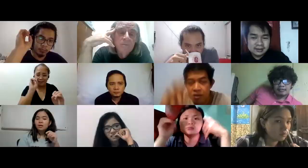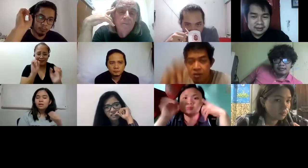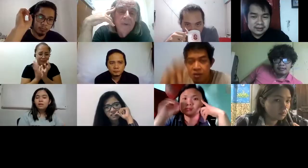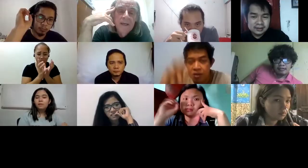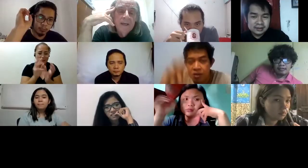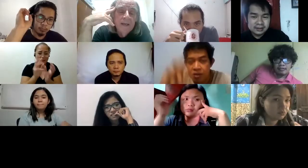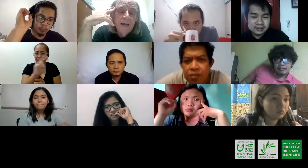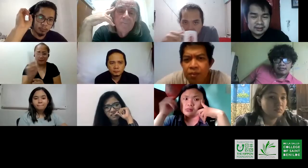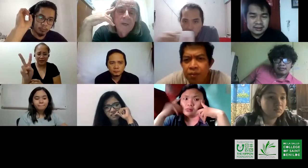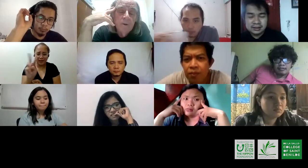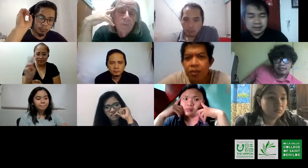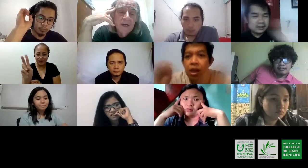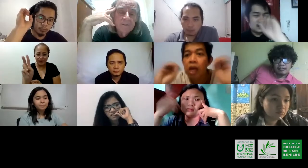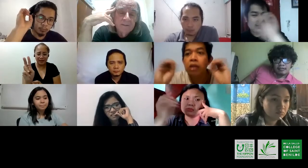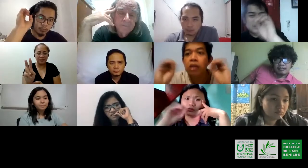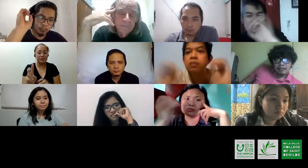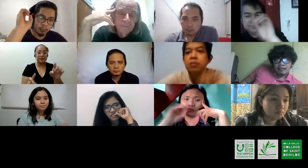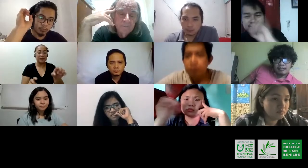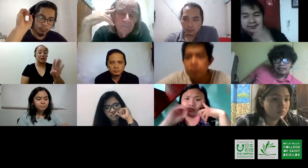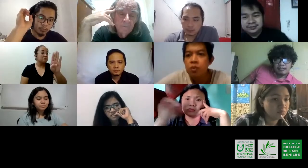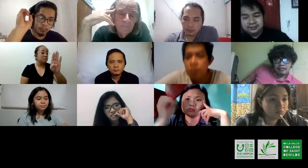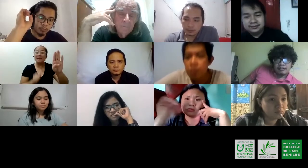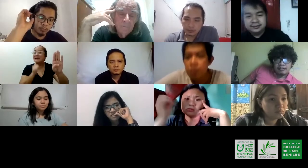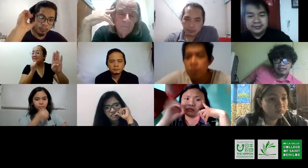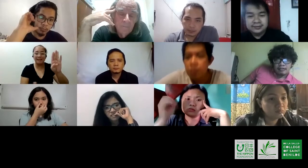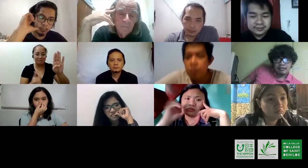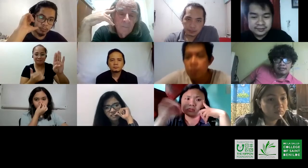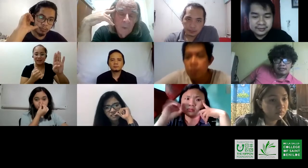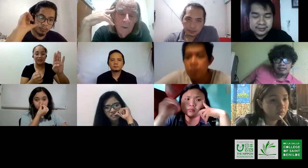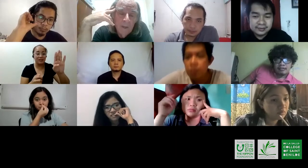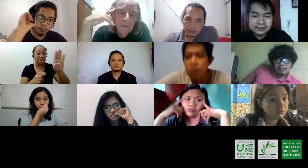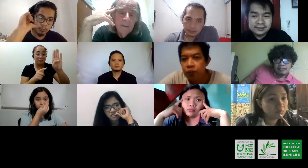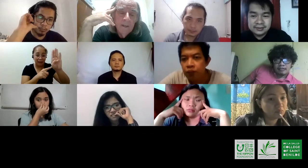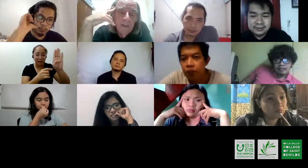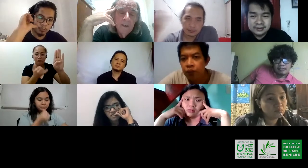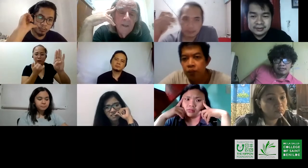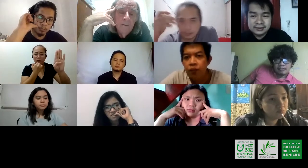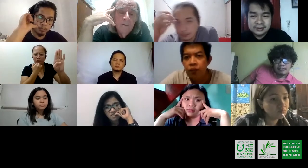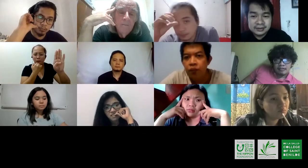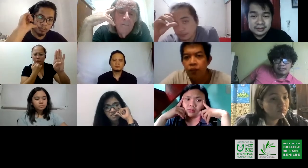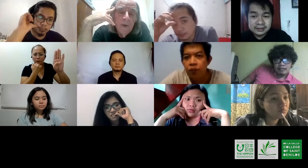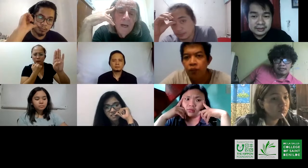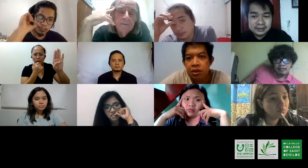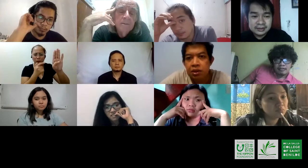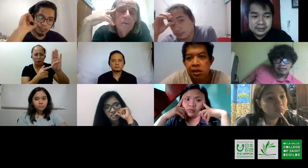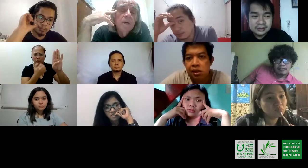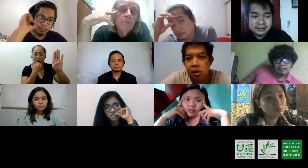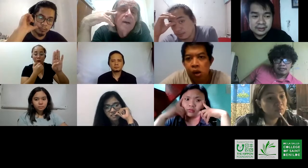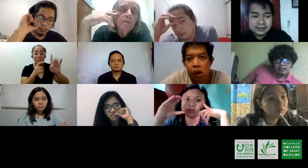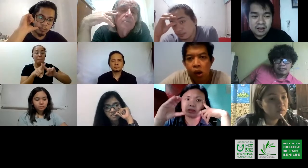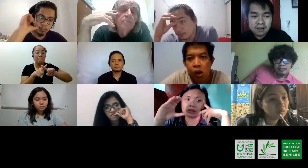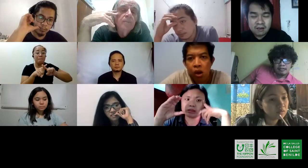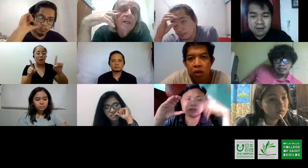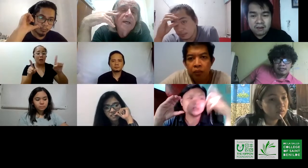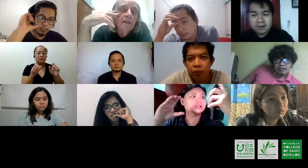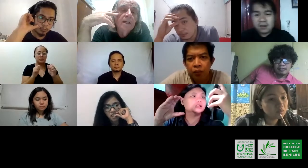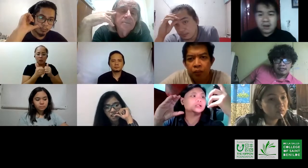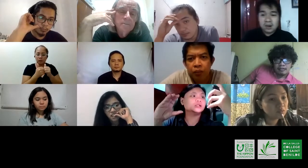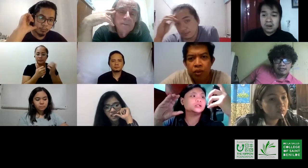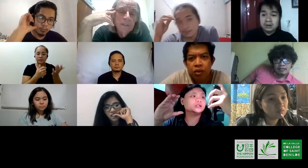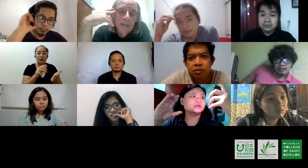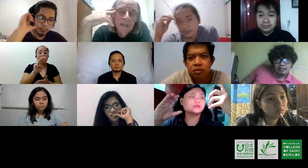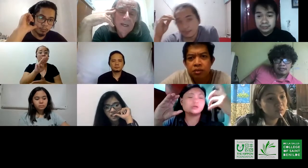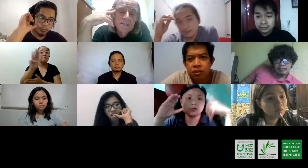So B cannot be correct. Okay. But what about